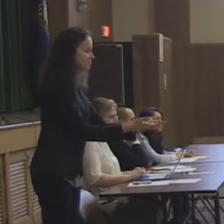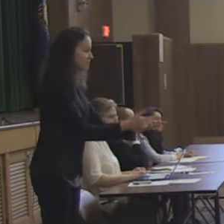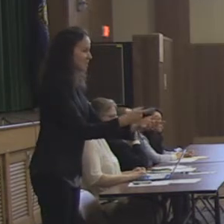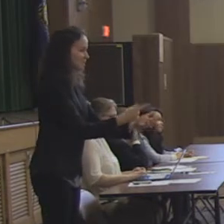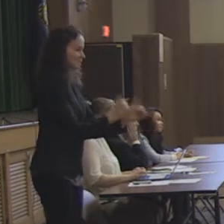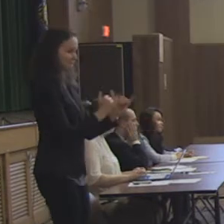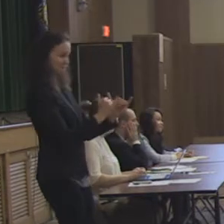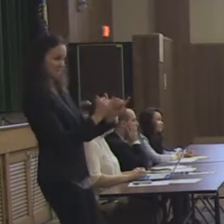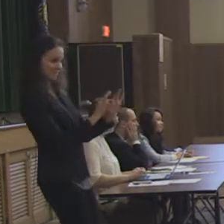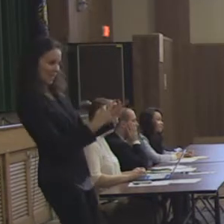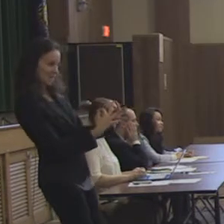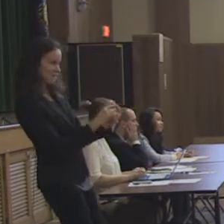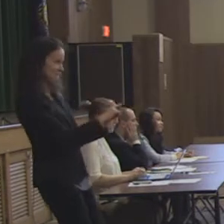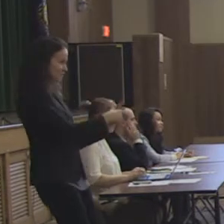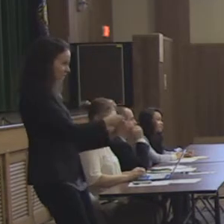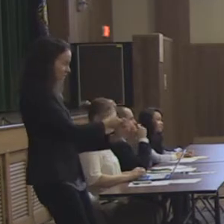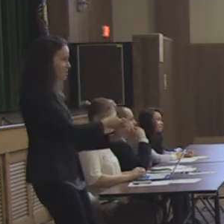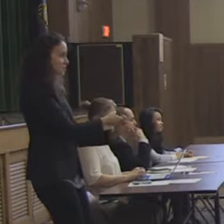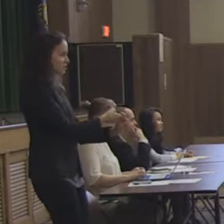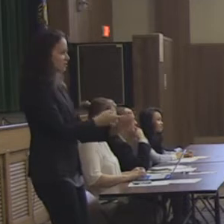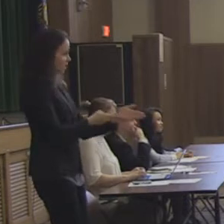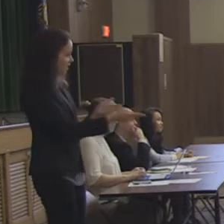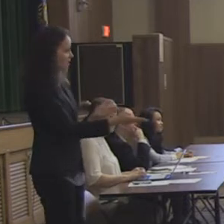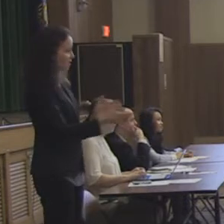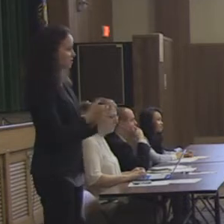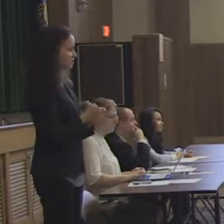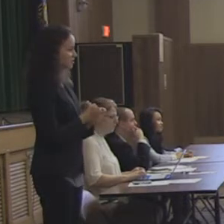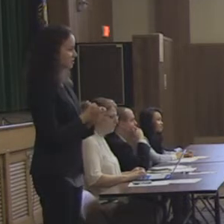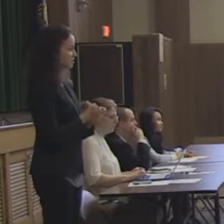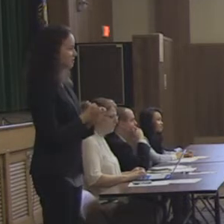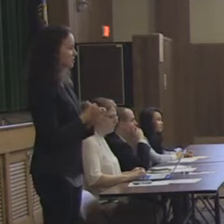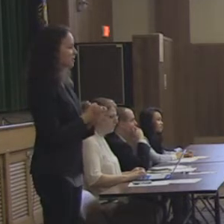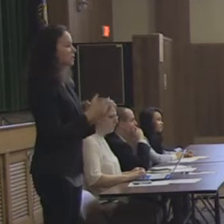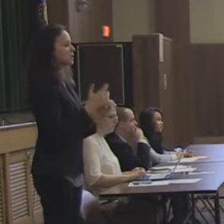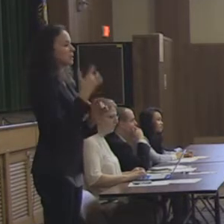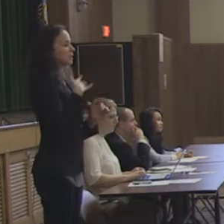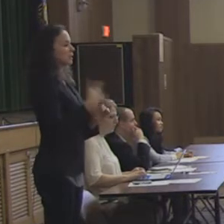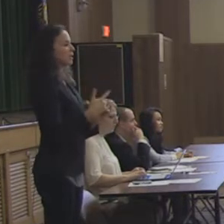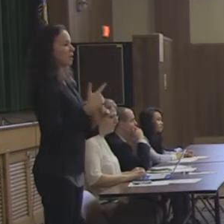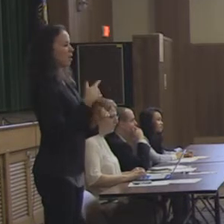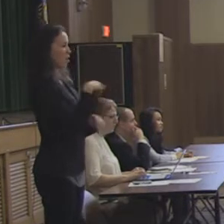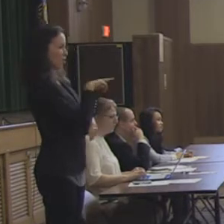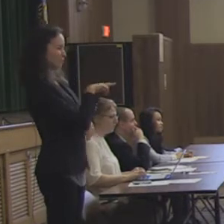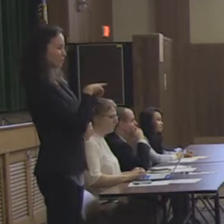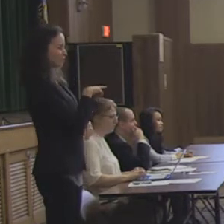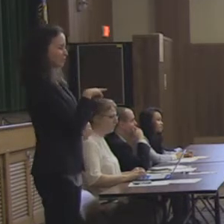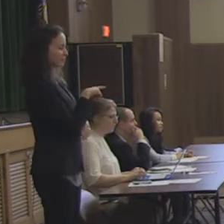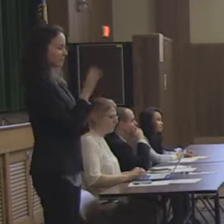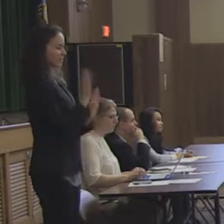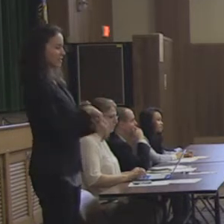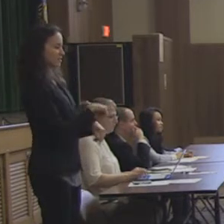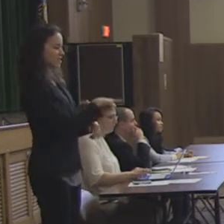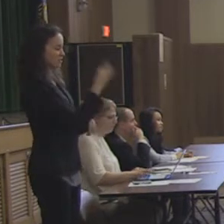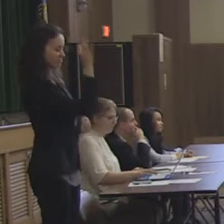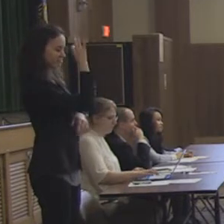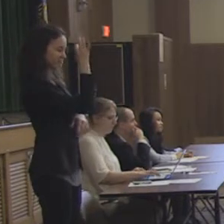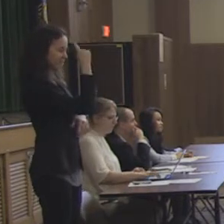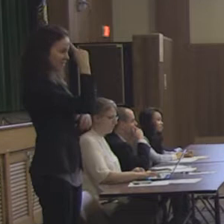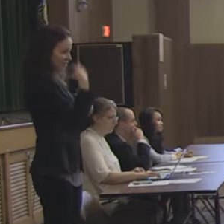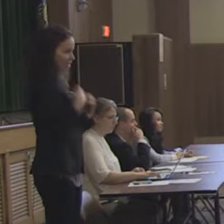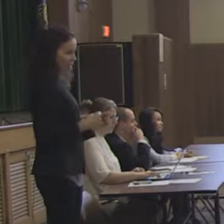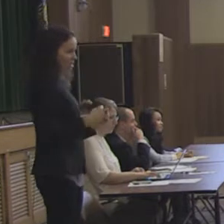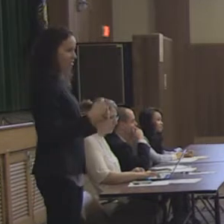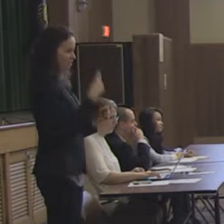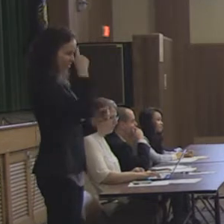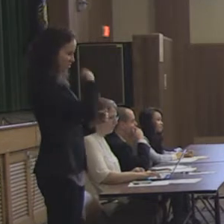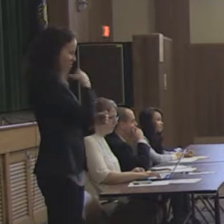And, many times people look at health professionals and they might think, what do you know about this? But I and many people